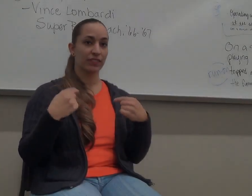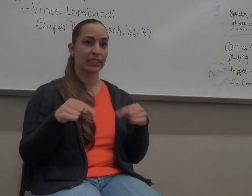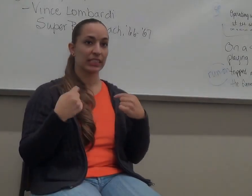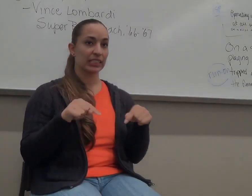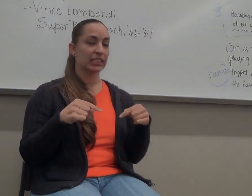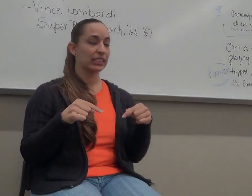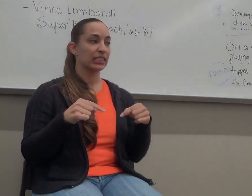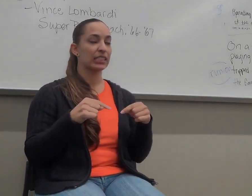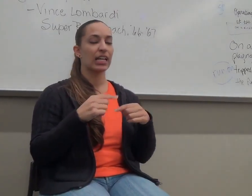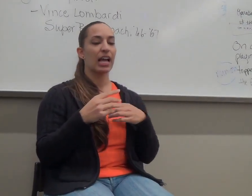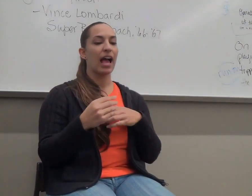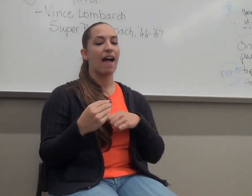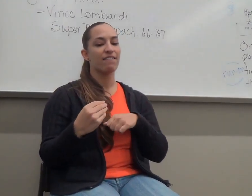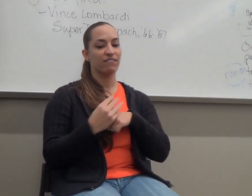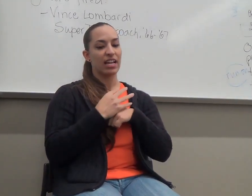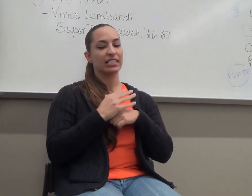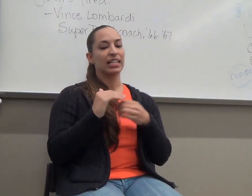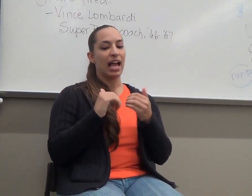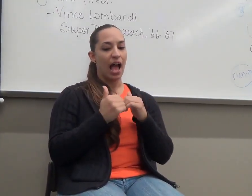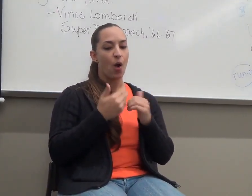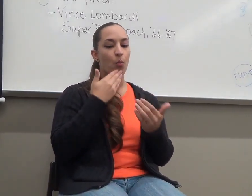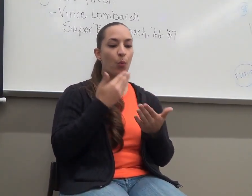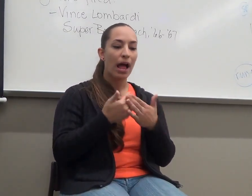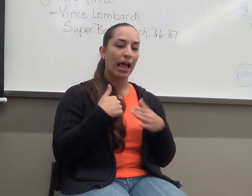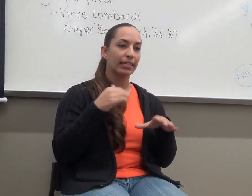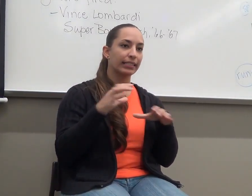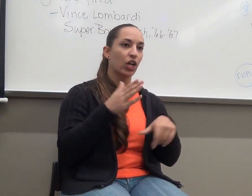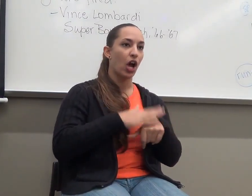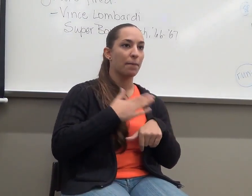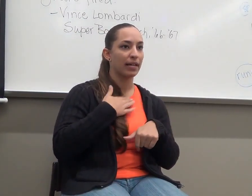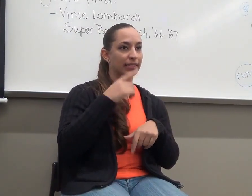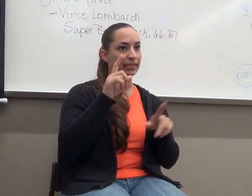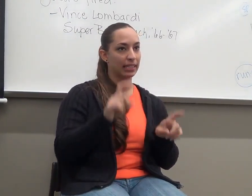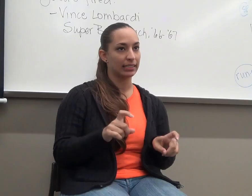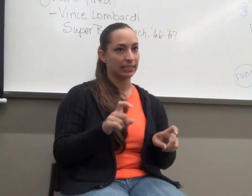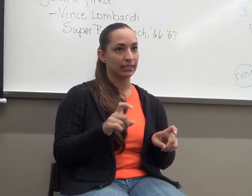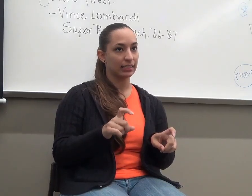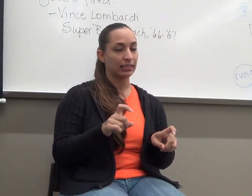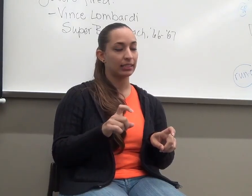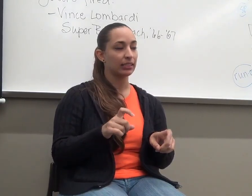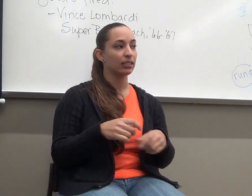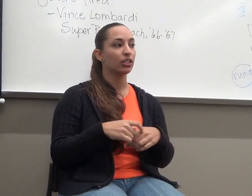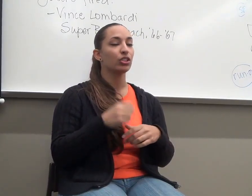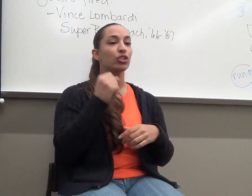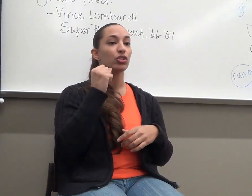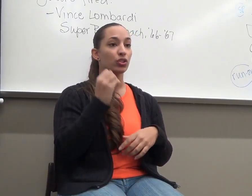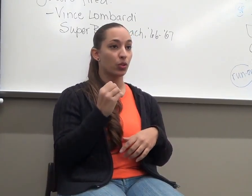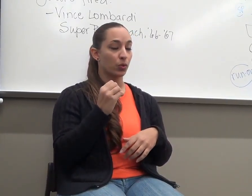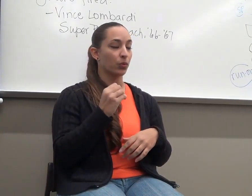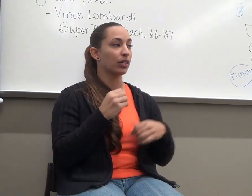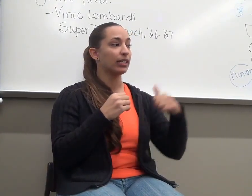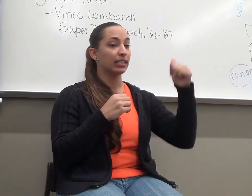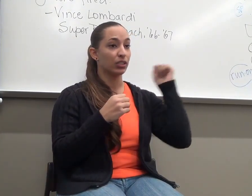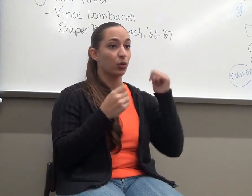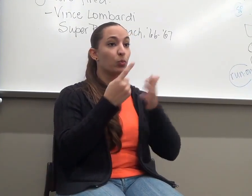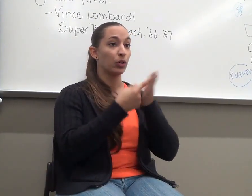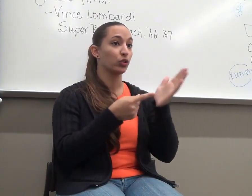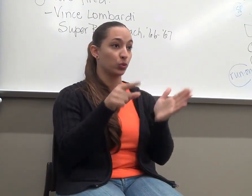I did on my test. So here's what you guys are going to have to do on the peer